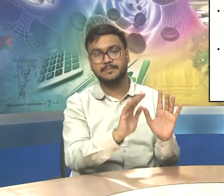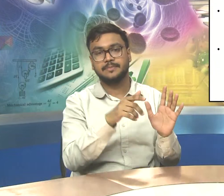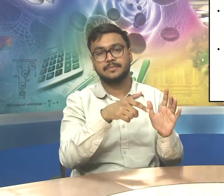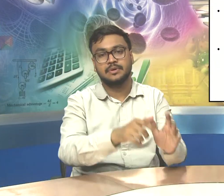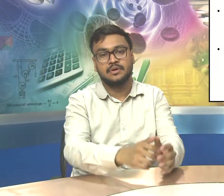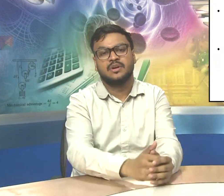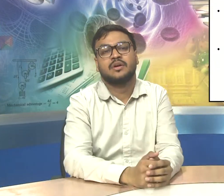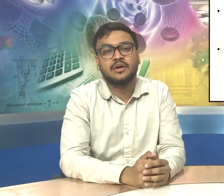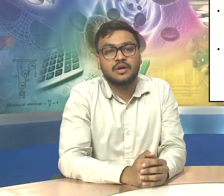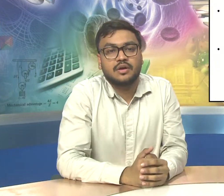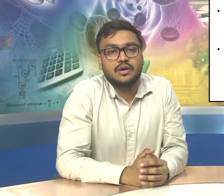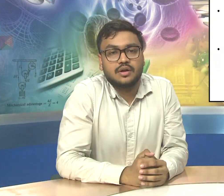It is an